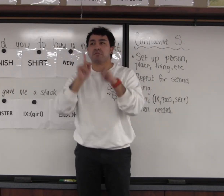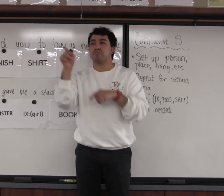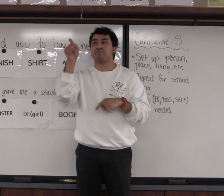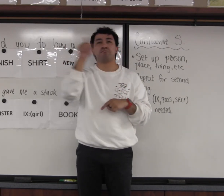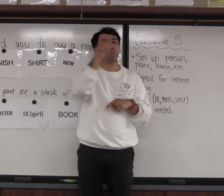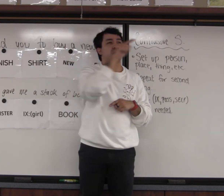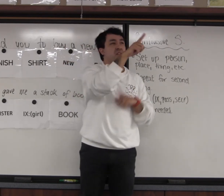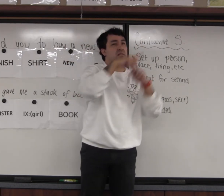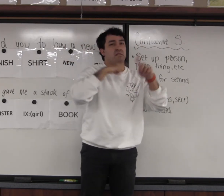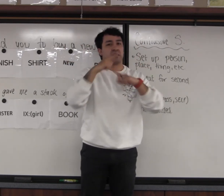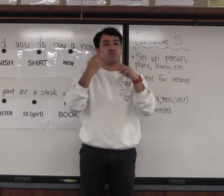situation.